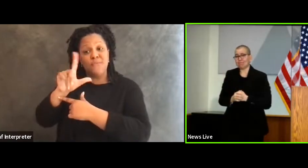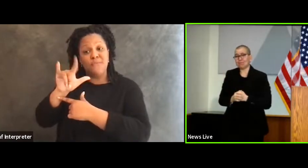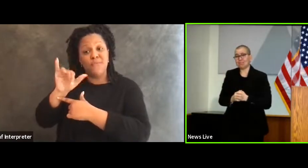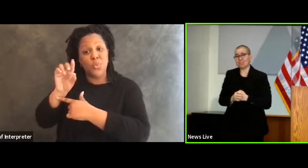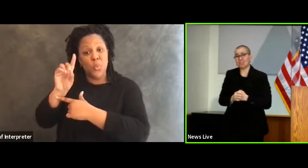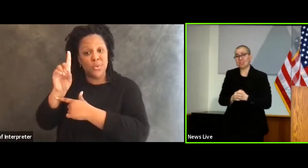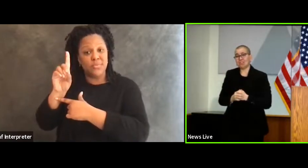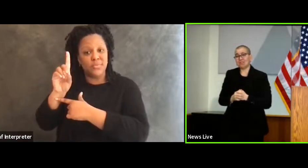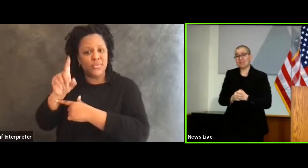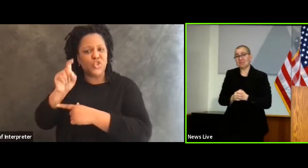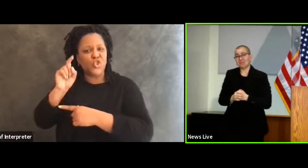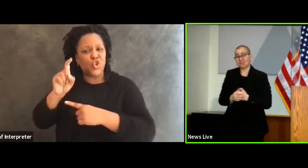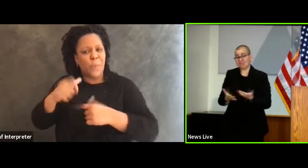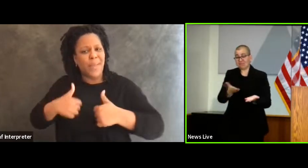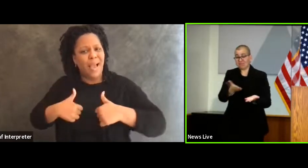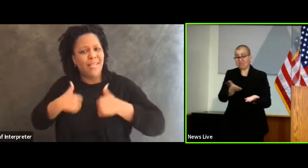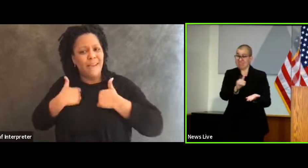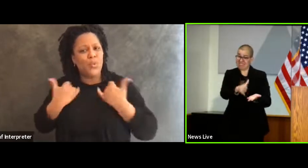father.